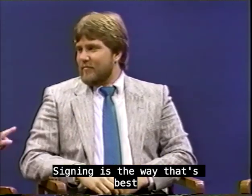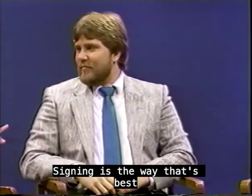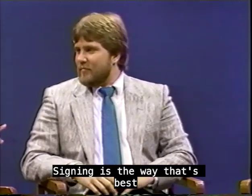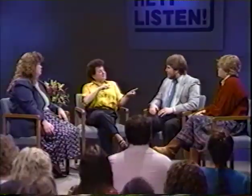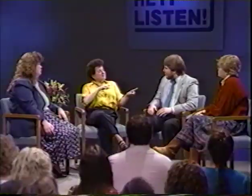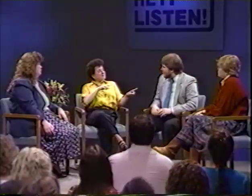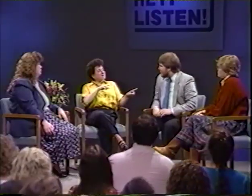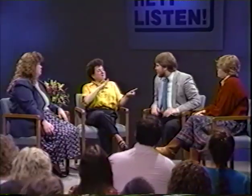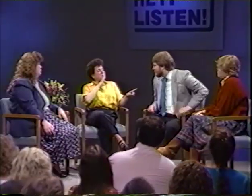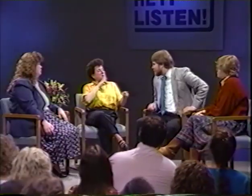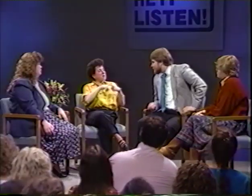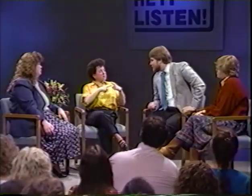communicate.